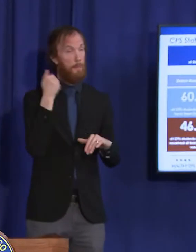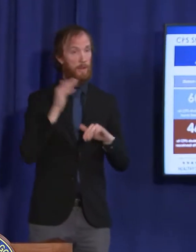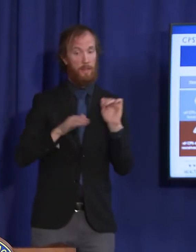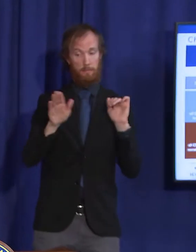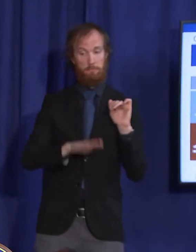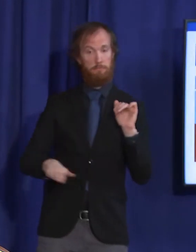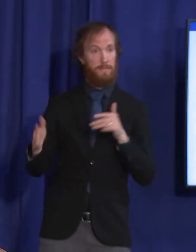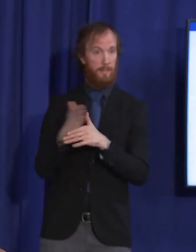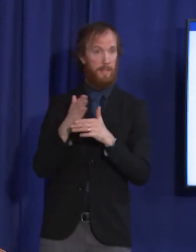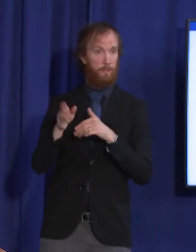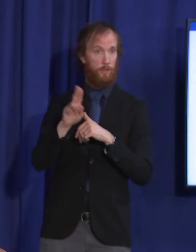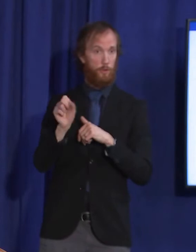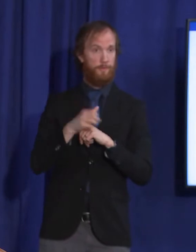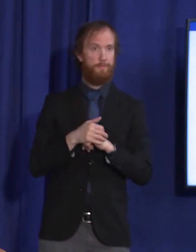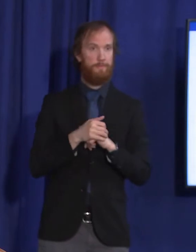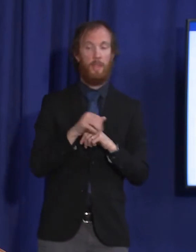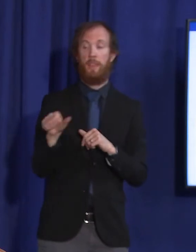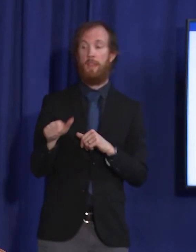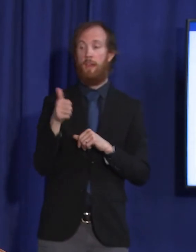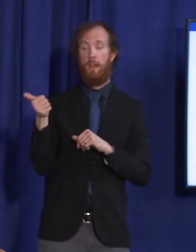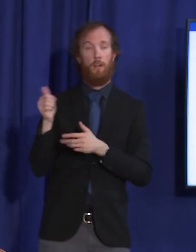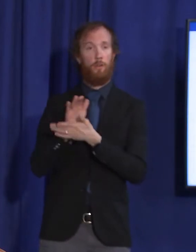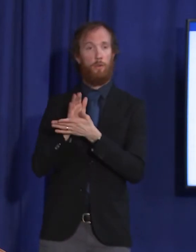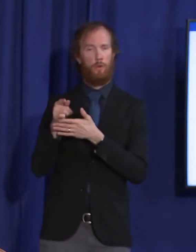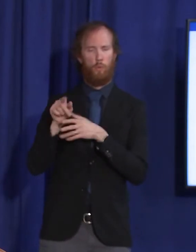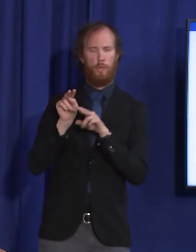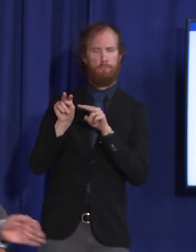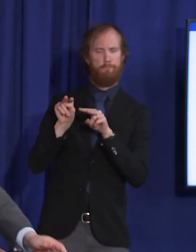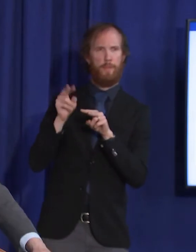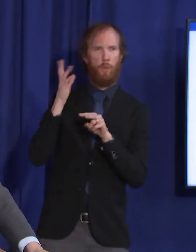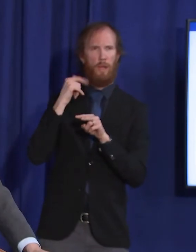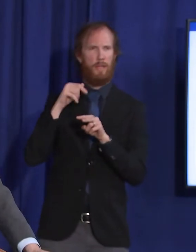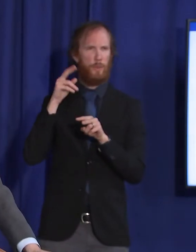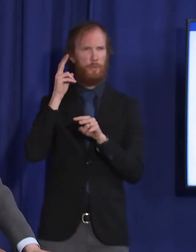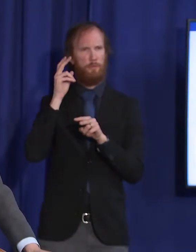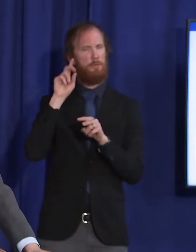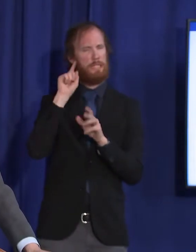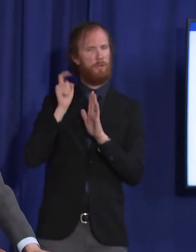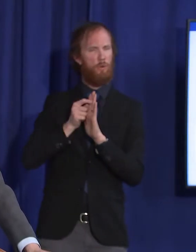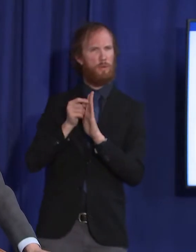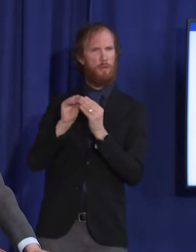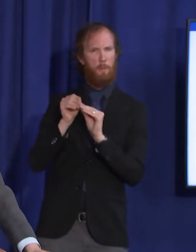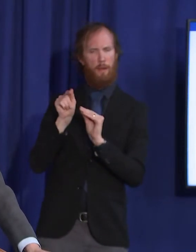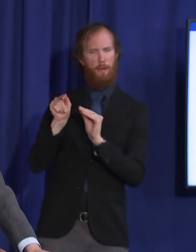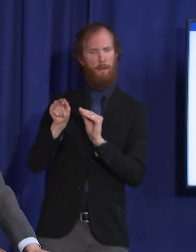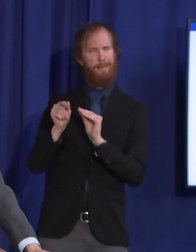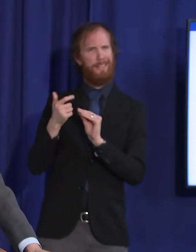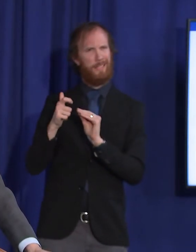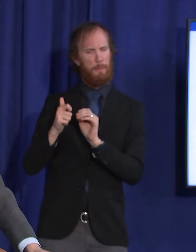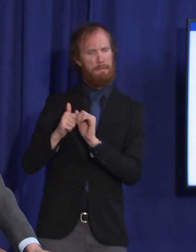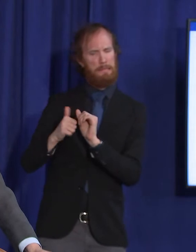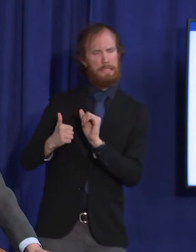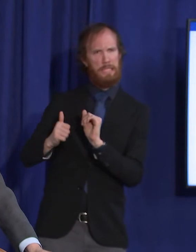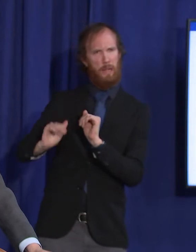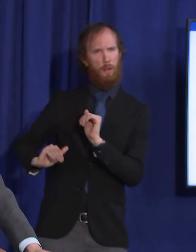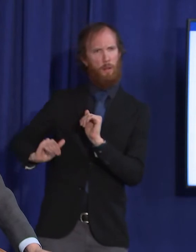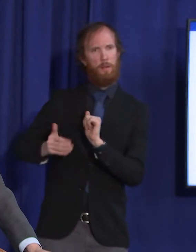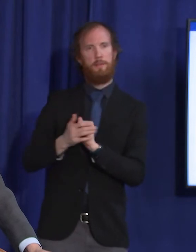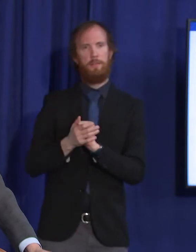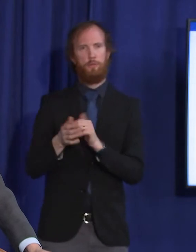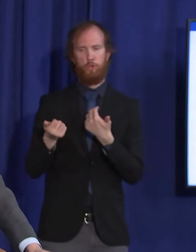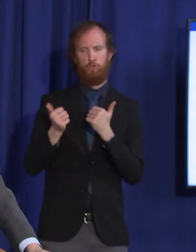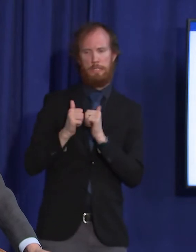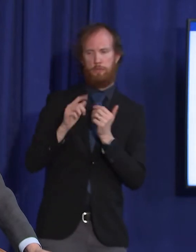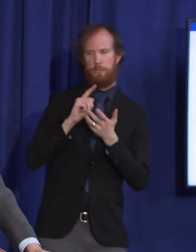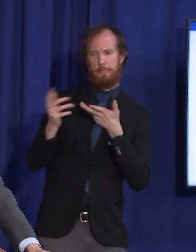our non-district managed schools, because we're seeing those rates being lower. So we want to make sure that we're working with those schools